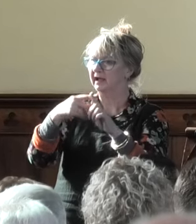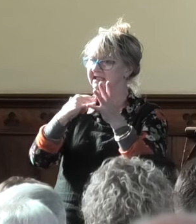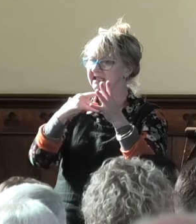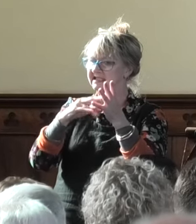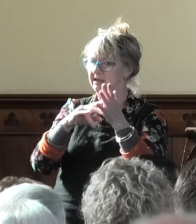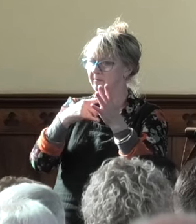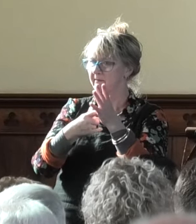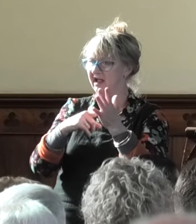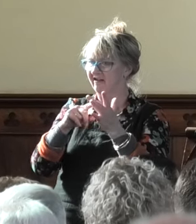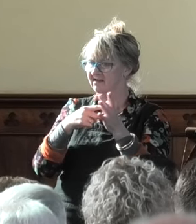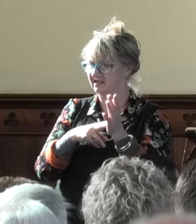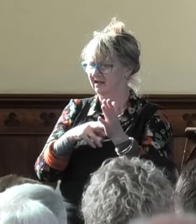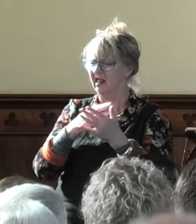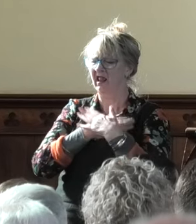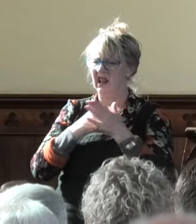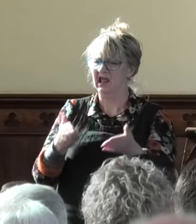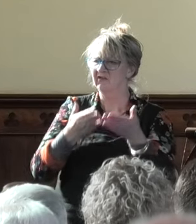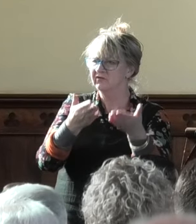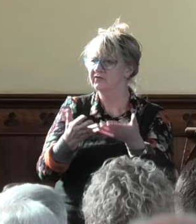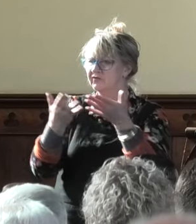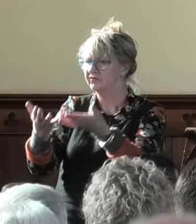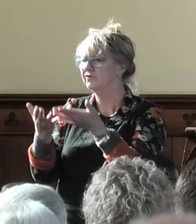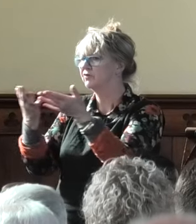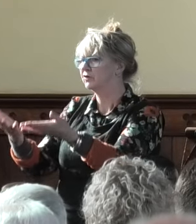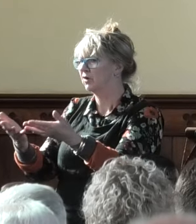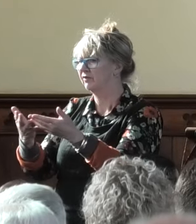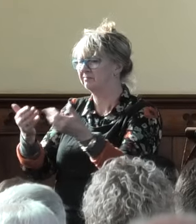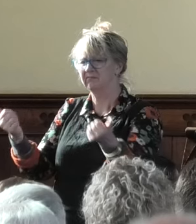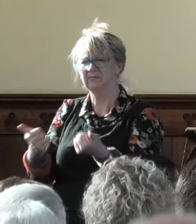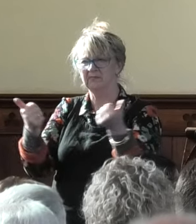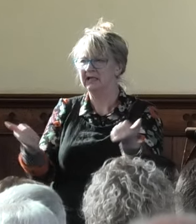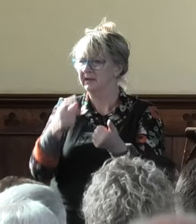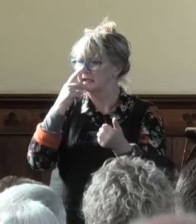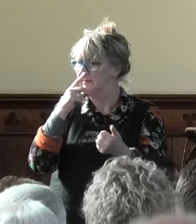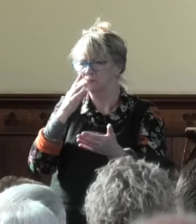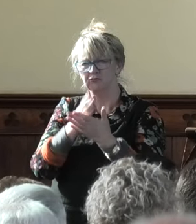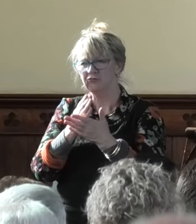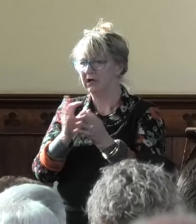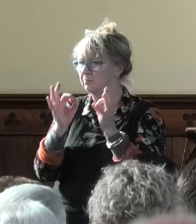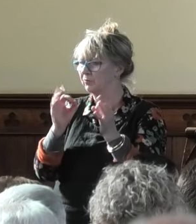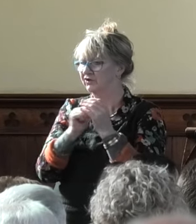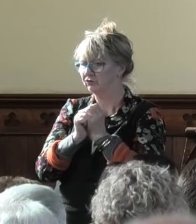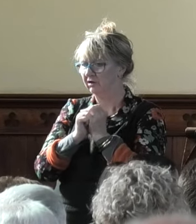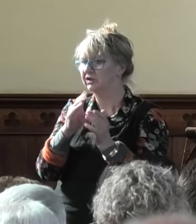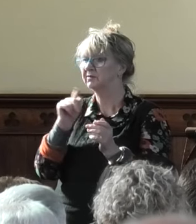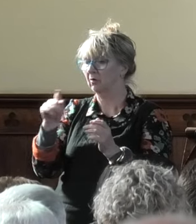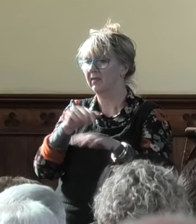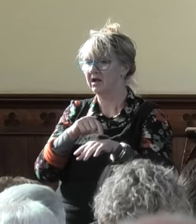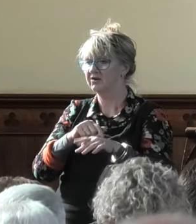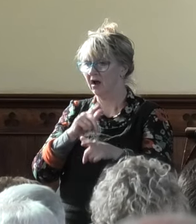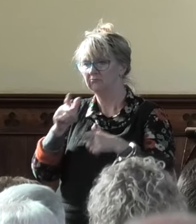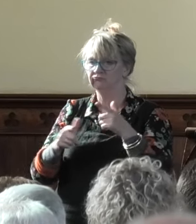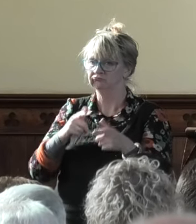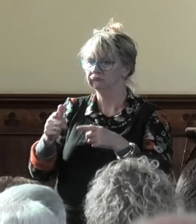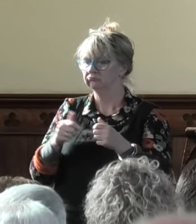and Hank both love serving and being part of wonderful teams of people. Real and precious friendships came out of that.